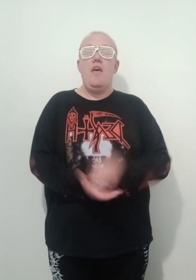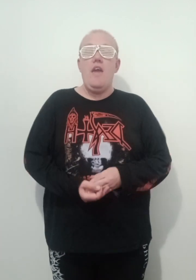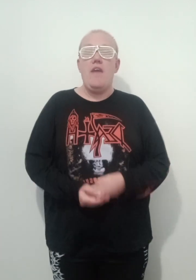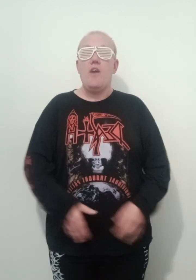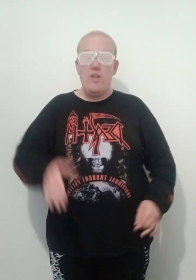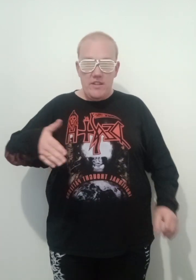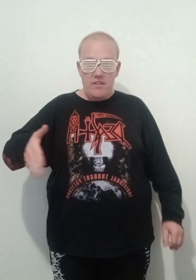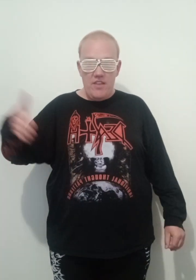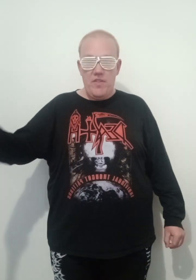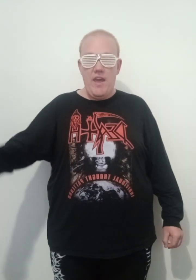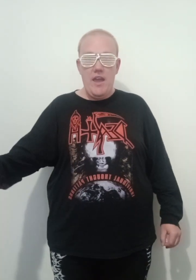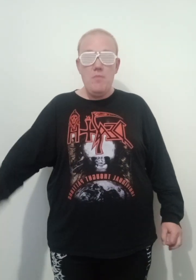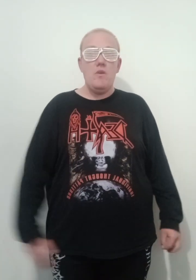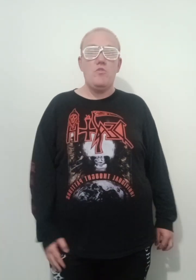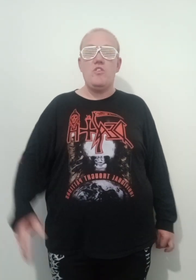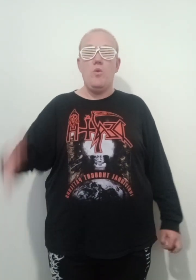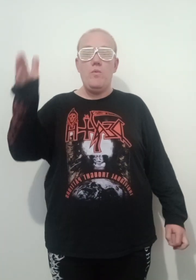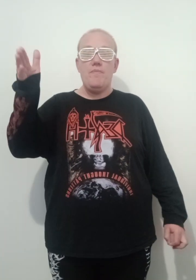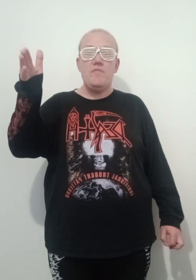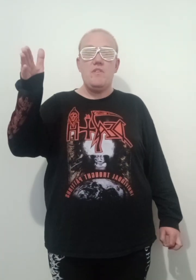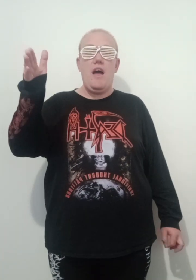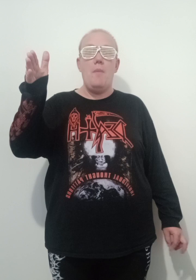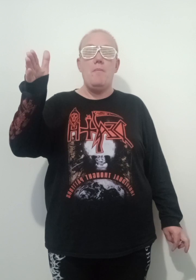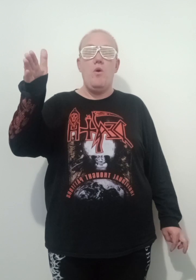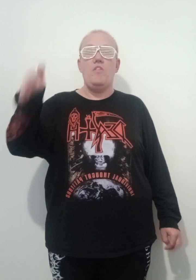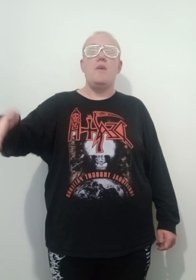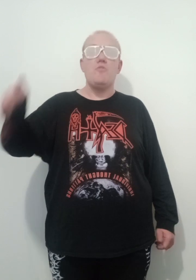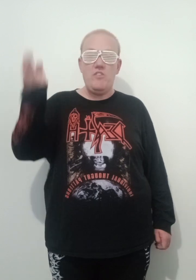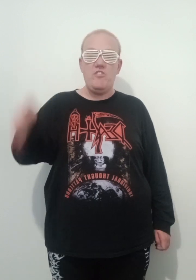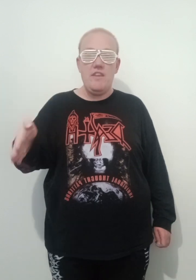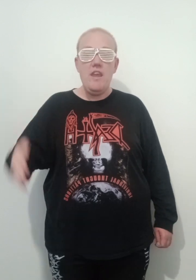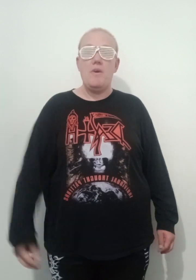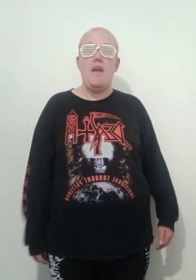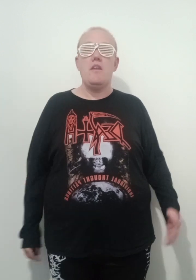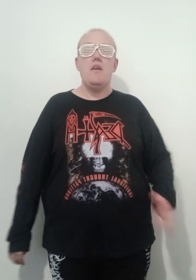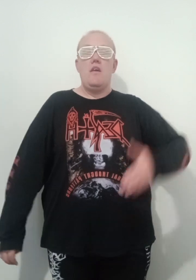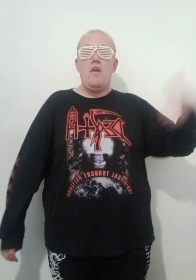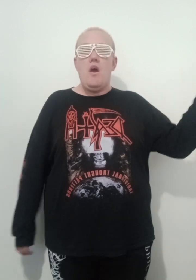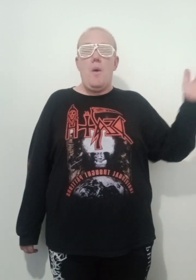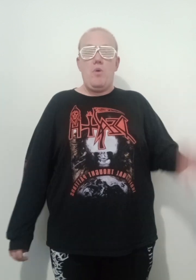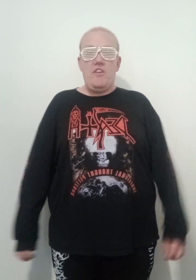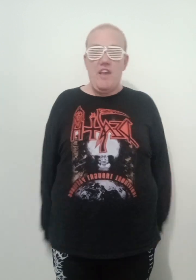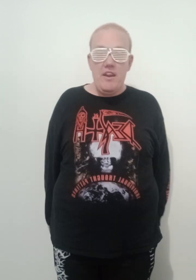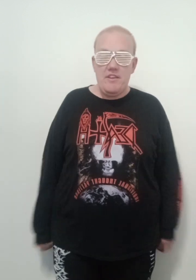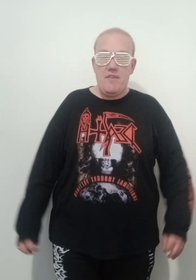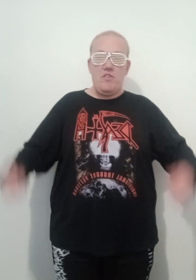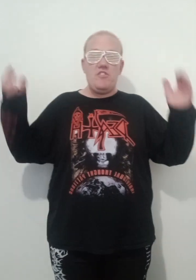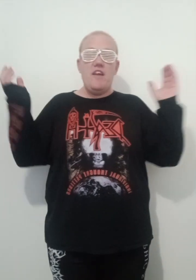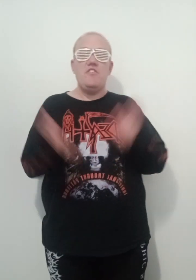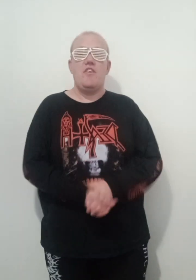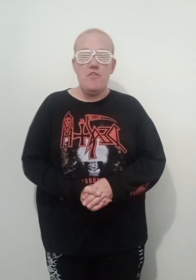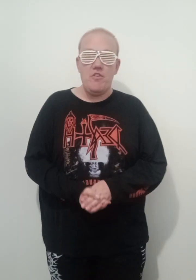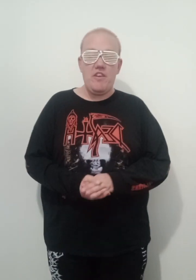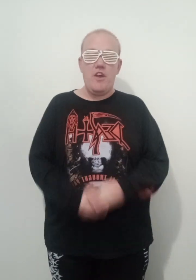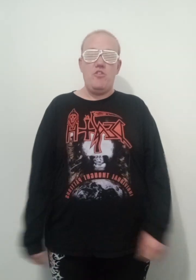In the early days of the game, it was still, all the teams were in Sydney, and we hadn't branched out into different states and territories and countries